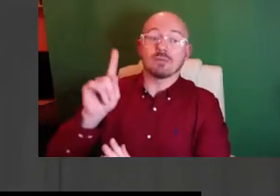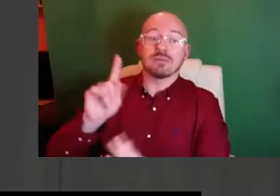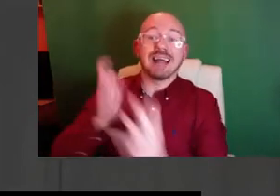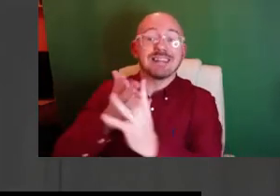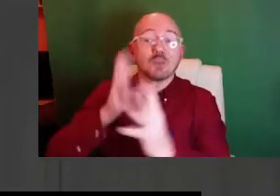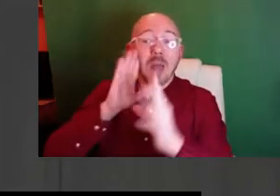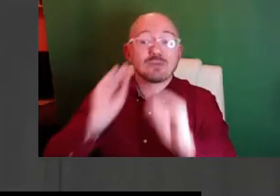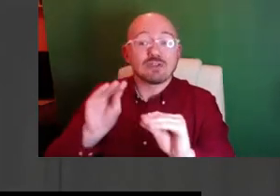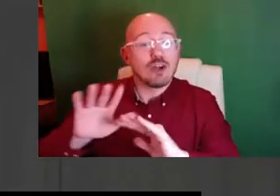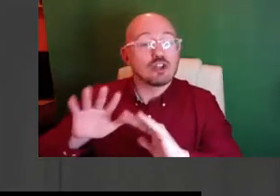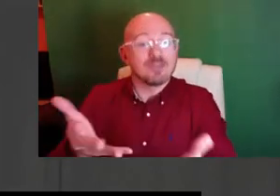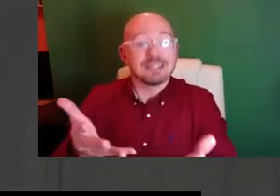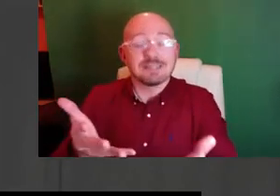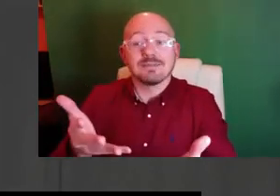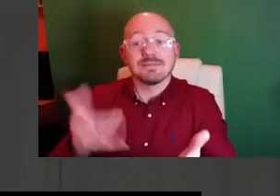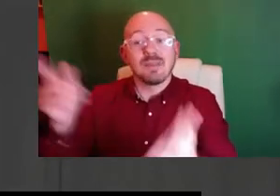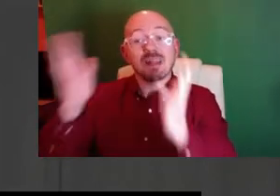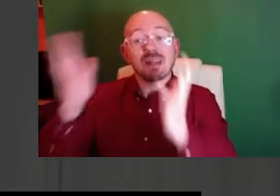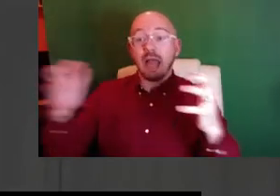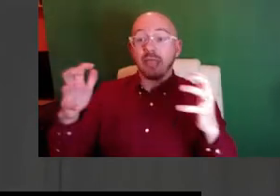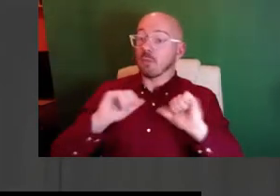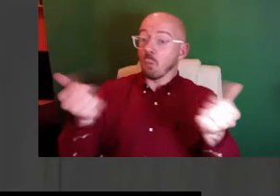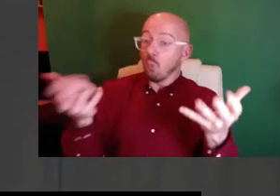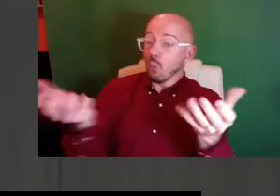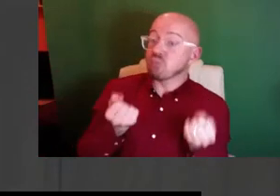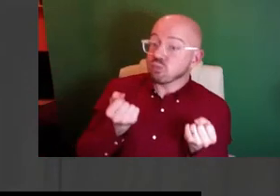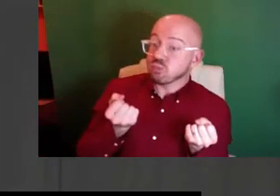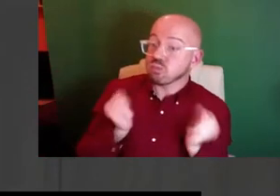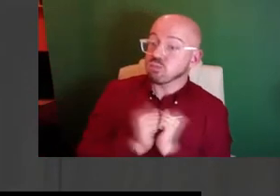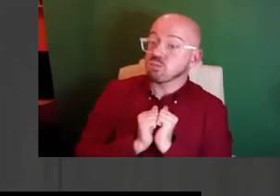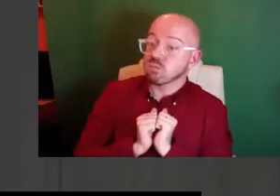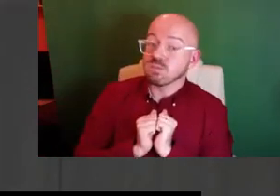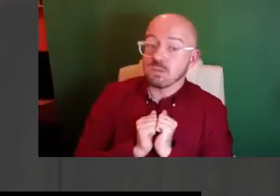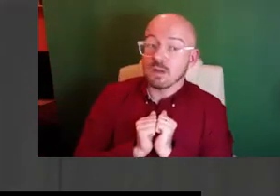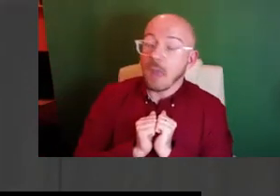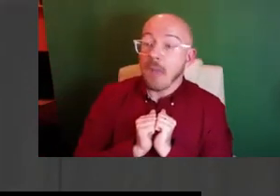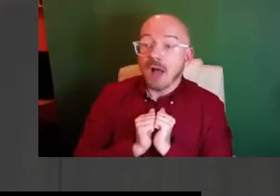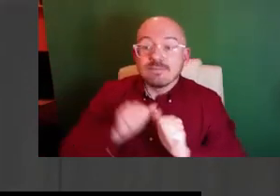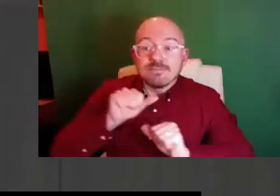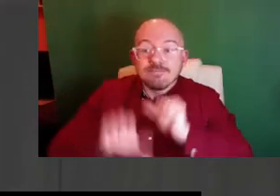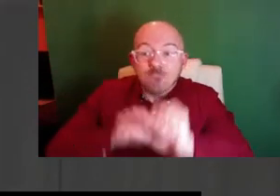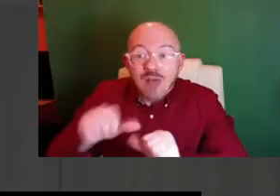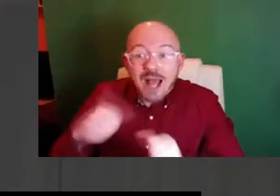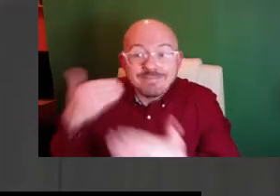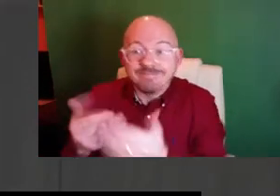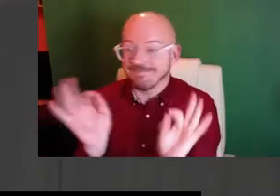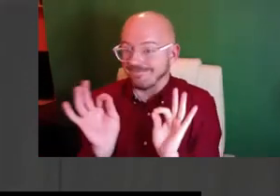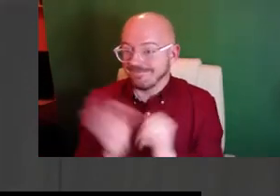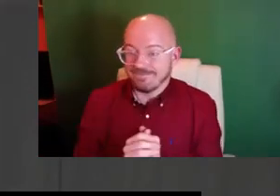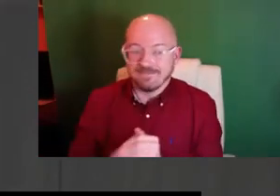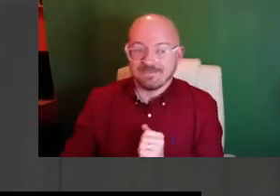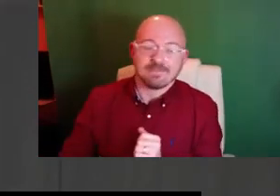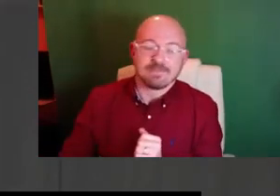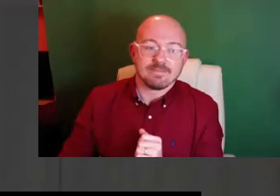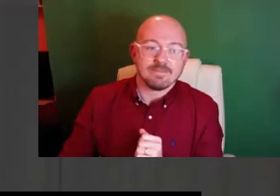And the Senedd is essentially the Welsh Parliament. And the petition was requesting improved access